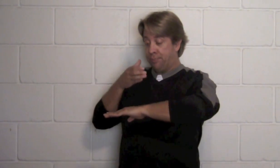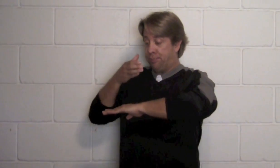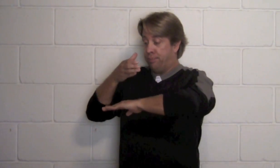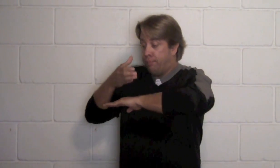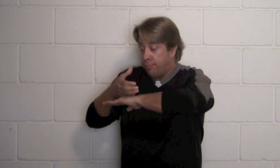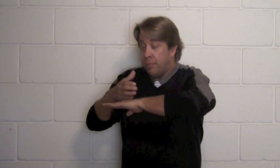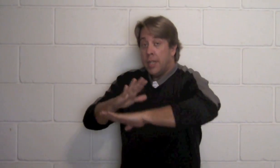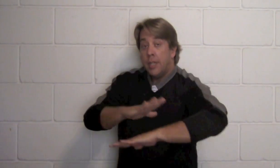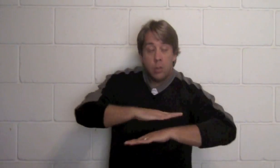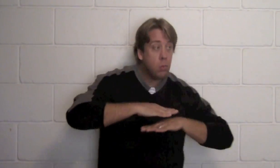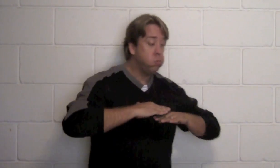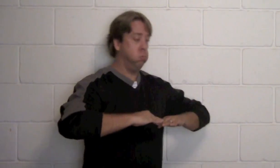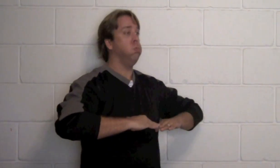and placed it down.